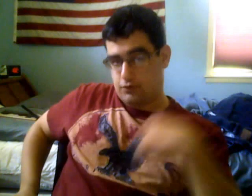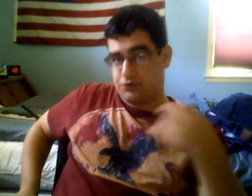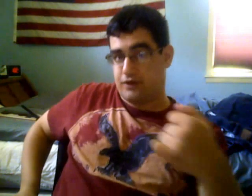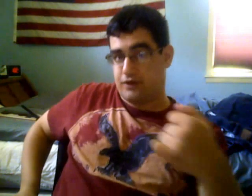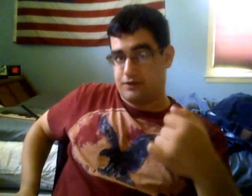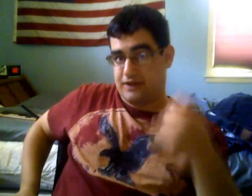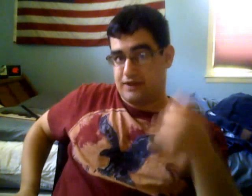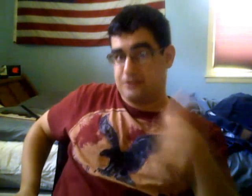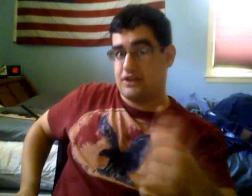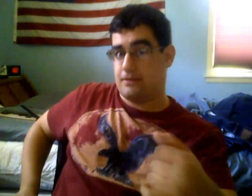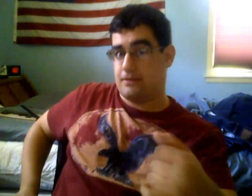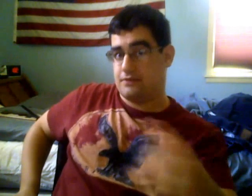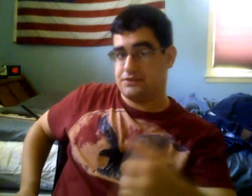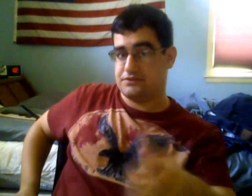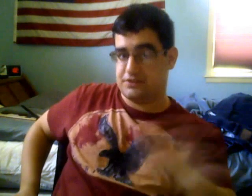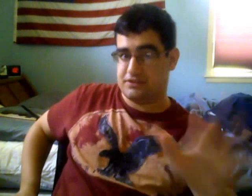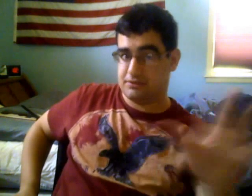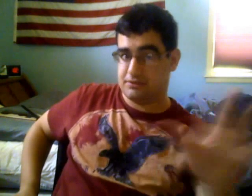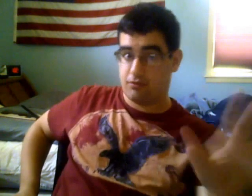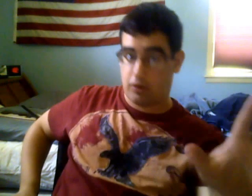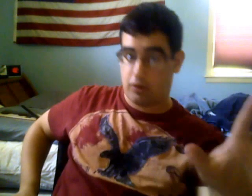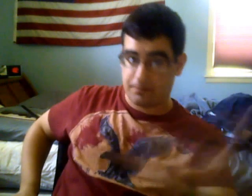voter turnout at this time, 1976, as I mentioned before.